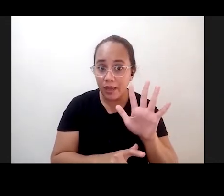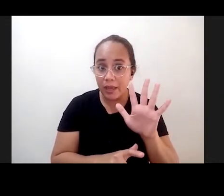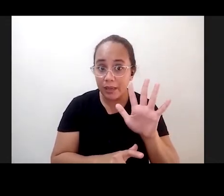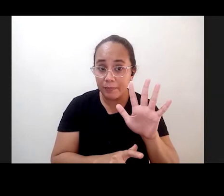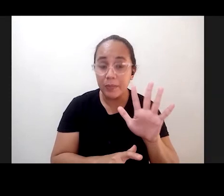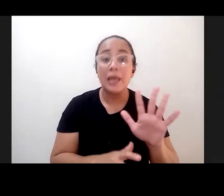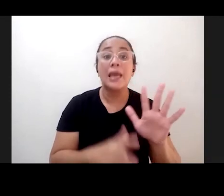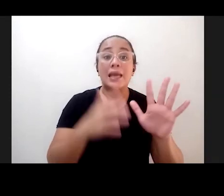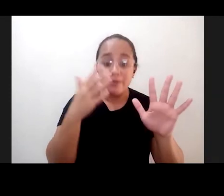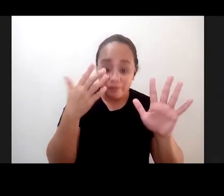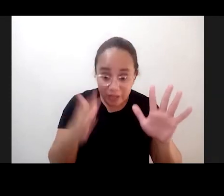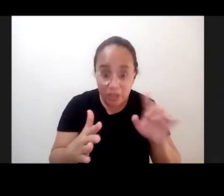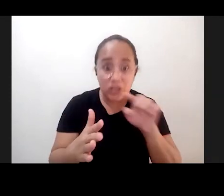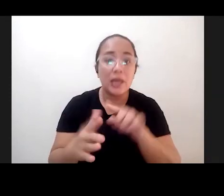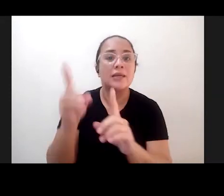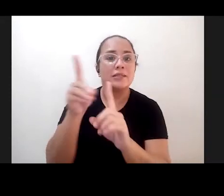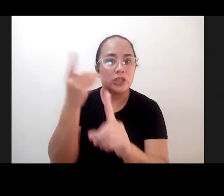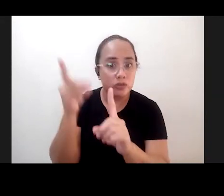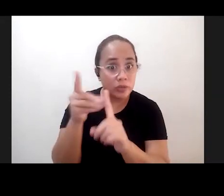dictionary.